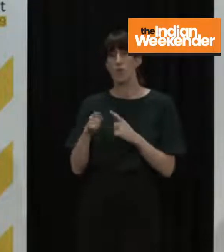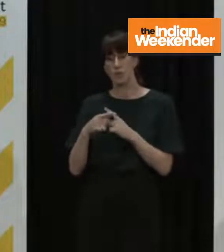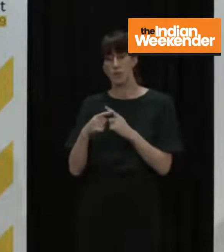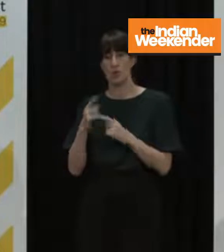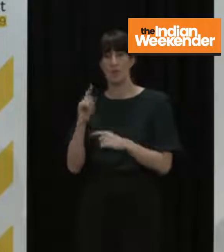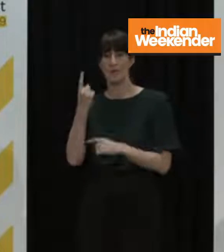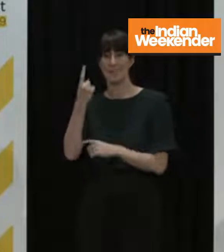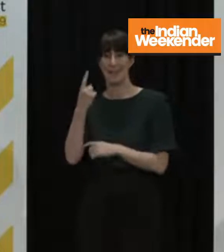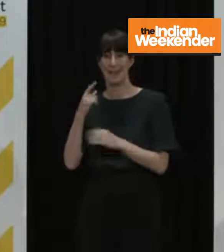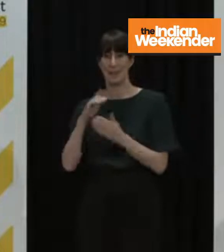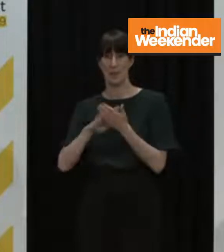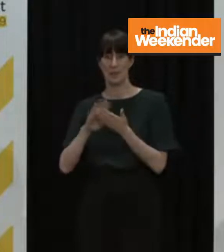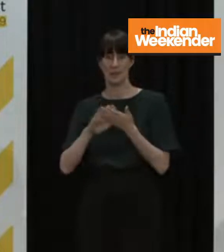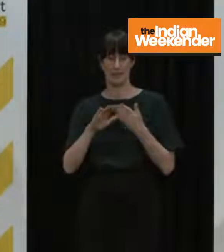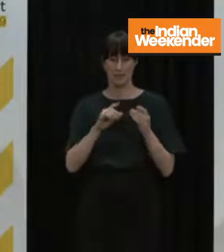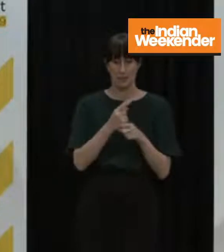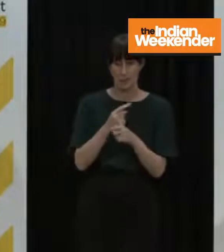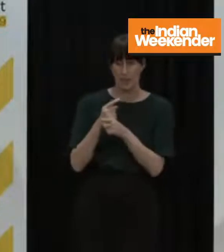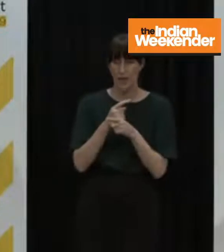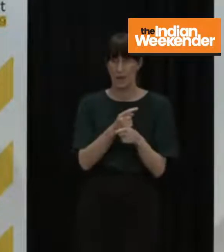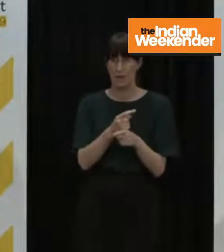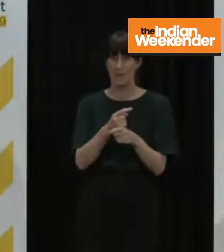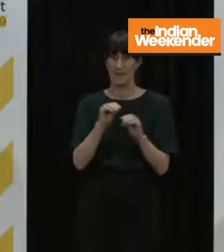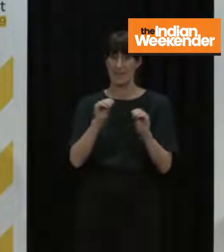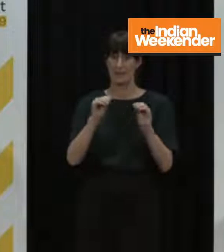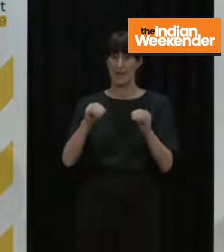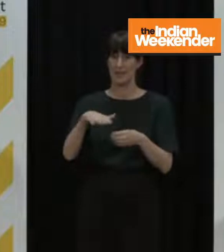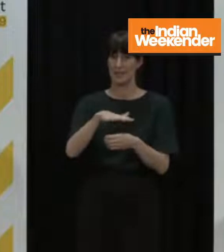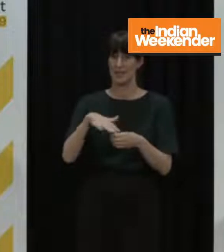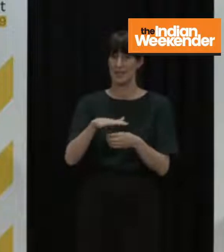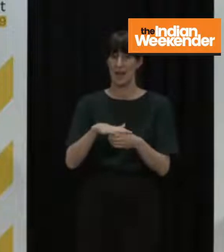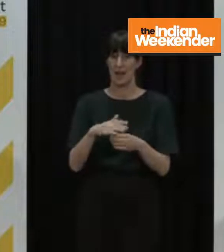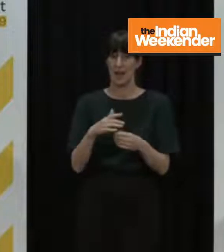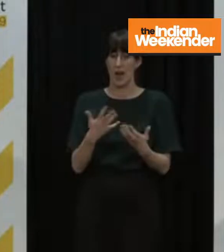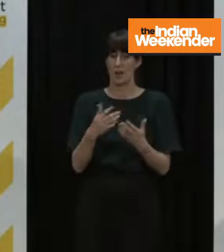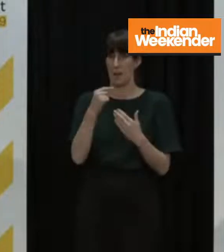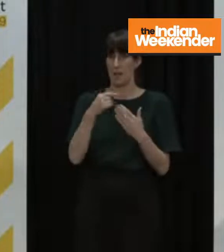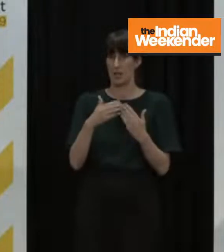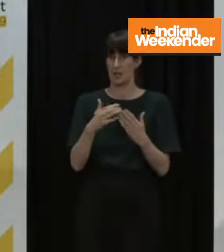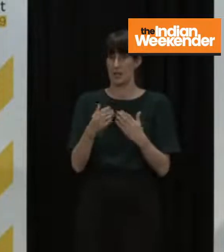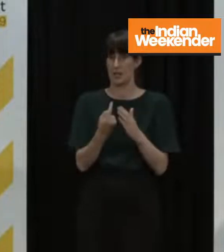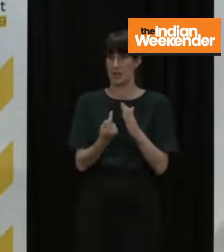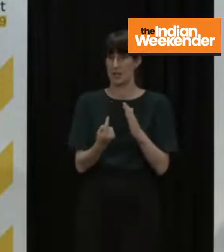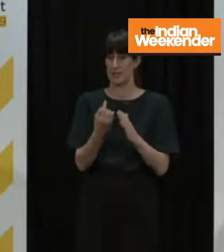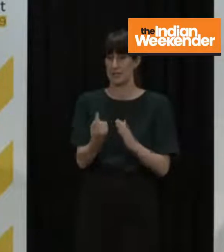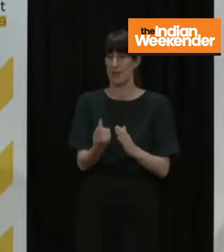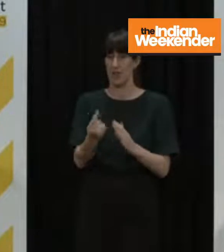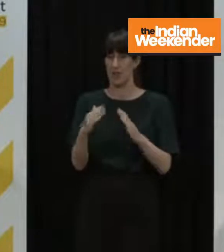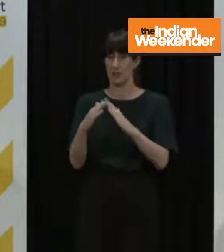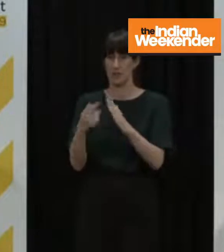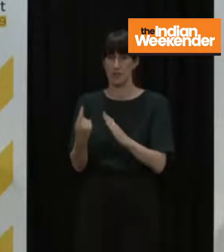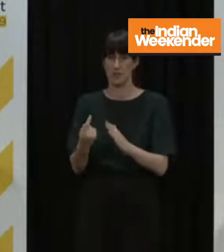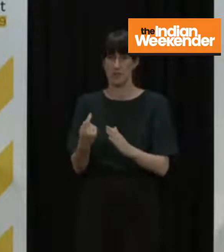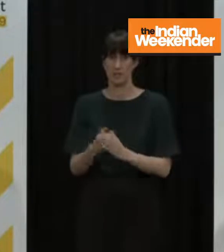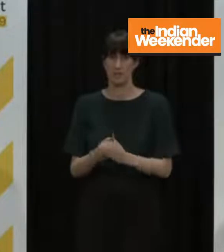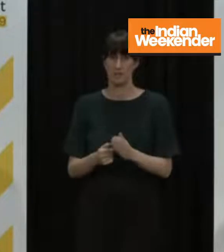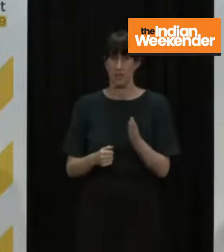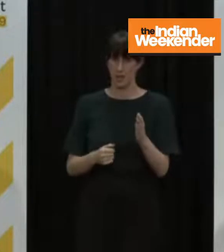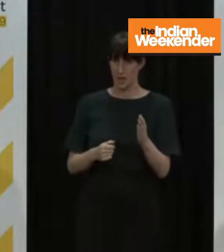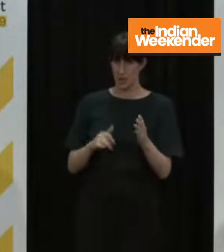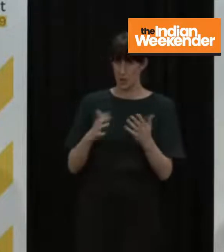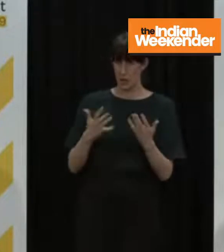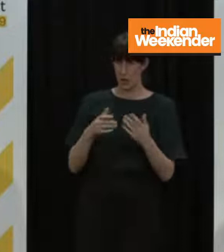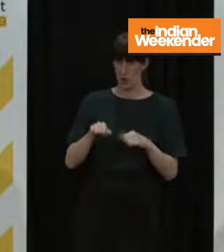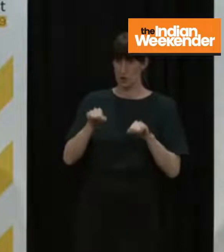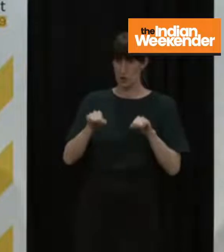sector around their ability to manage a more self-isolation model. Wouldn't you also then need to change border exemptions to let the students